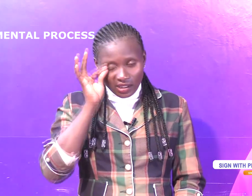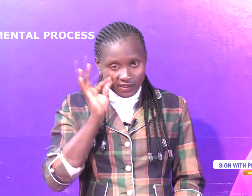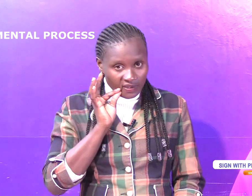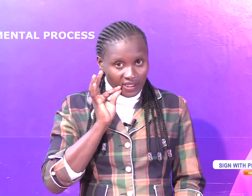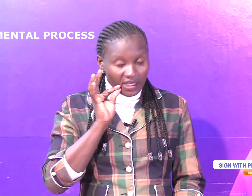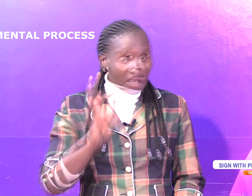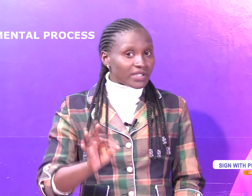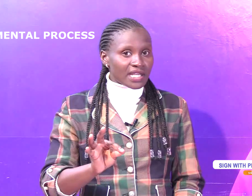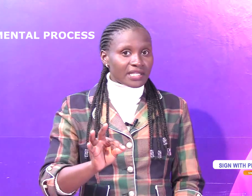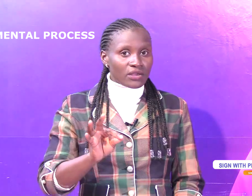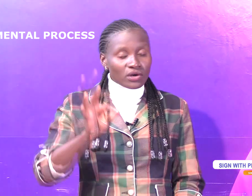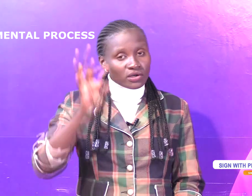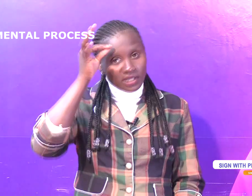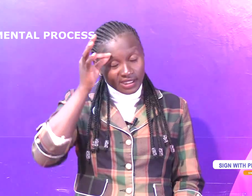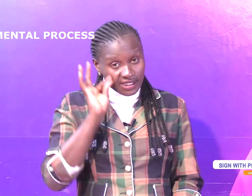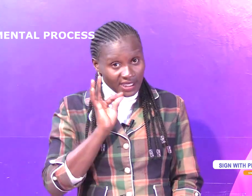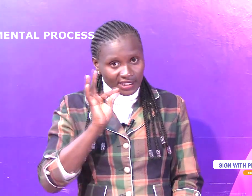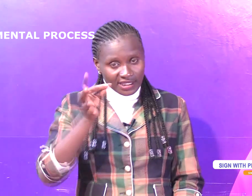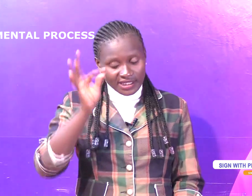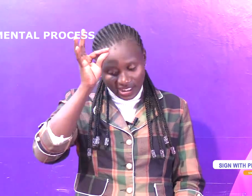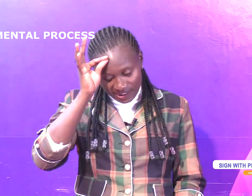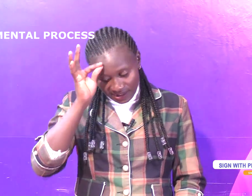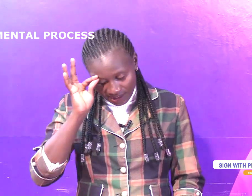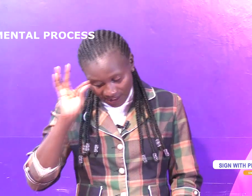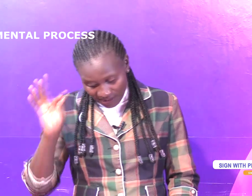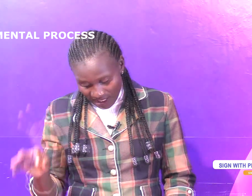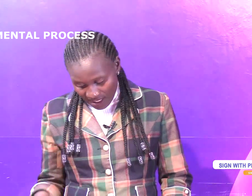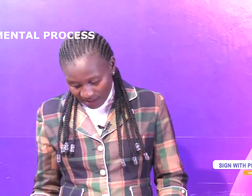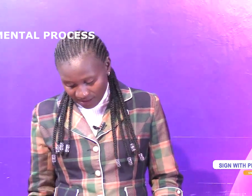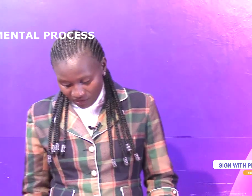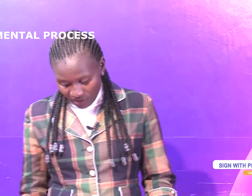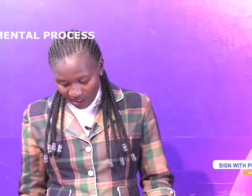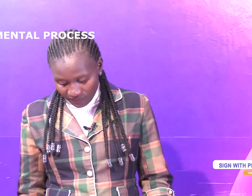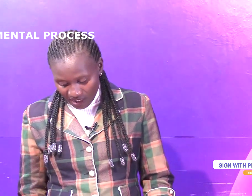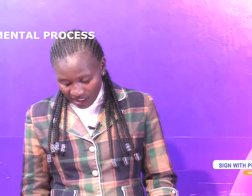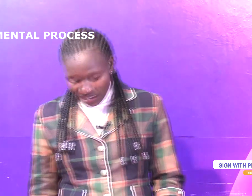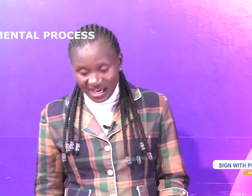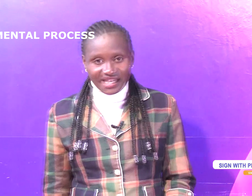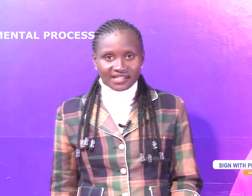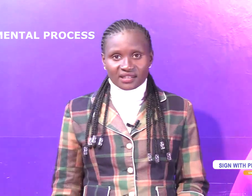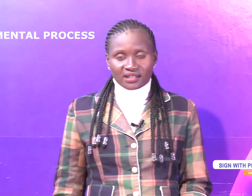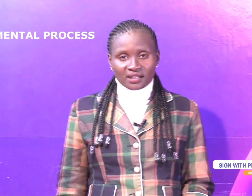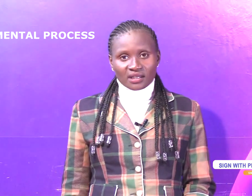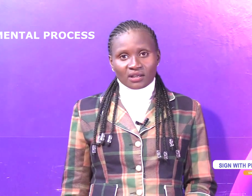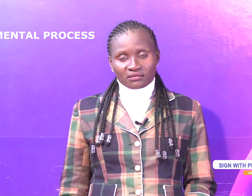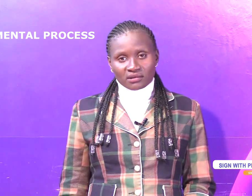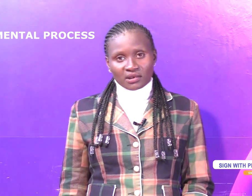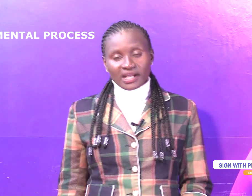serious. How serious are you? Serious, it's like this, serious. And then you have careless, careless,